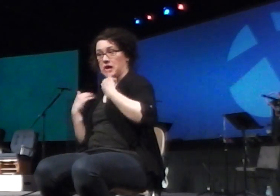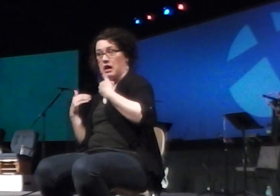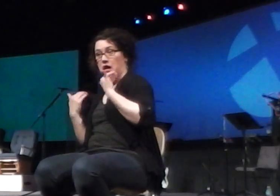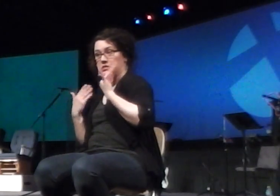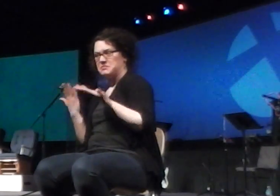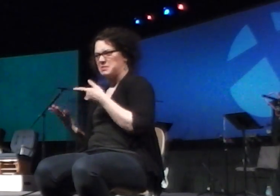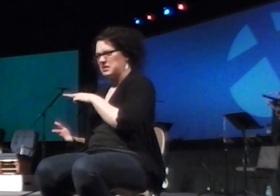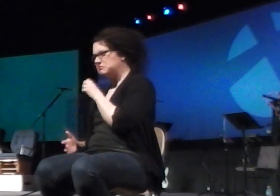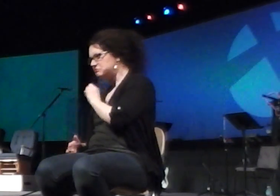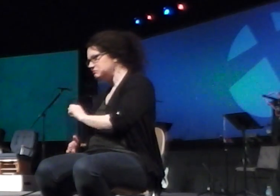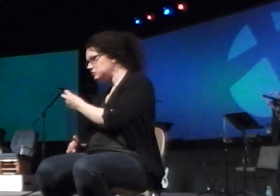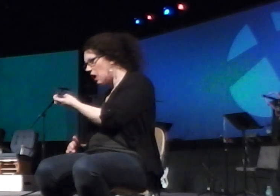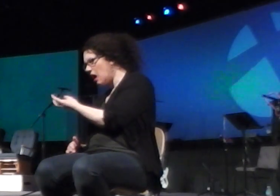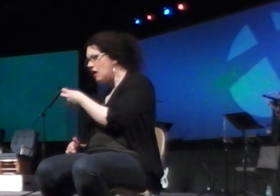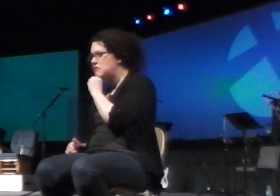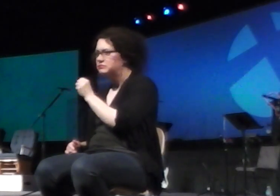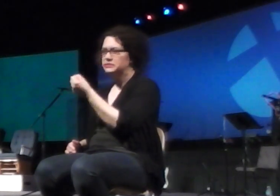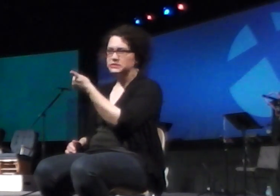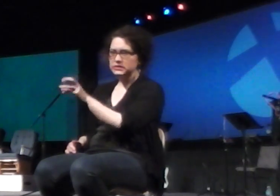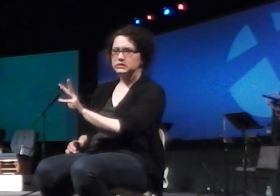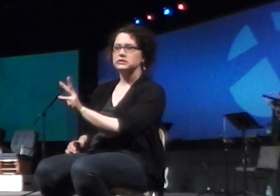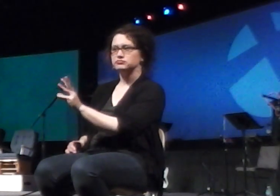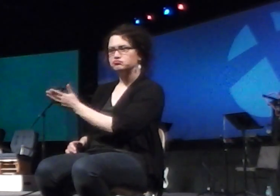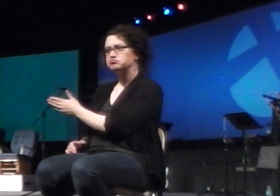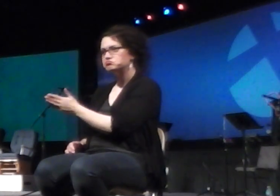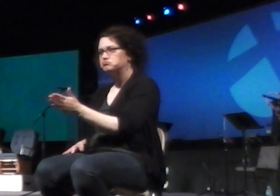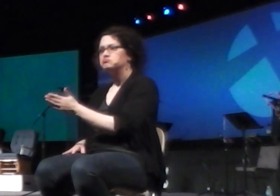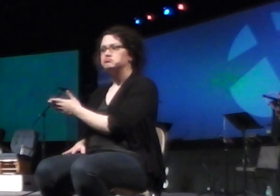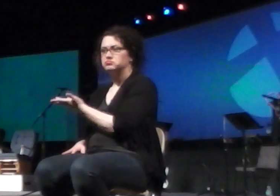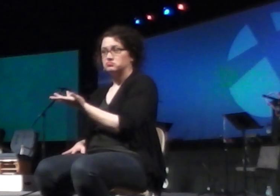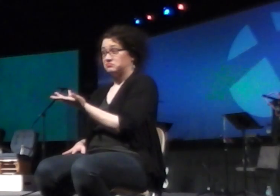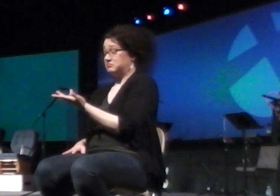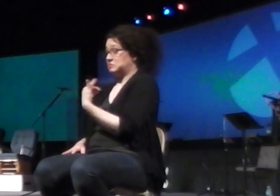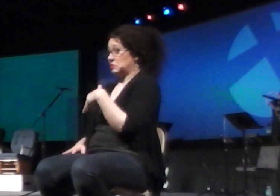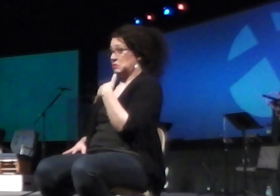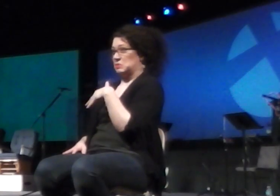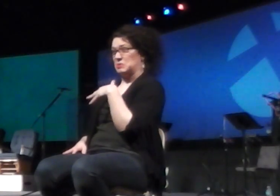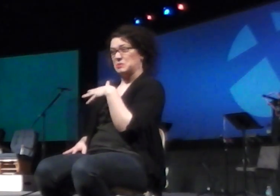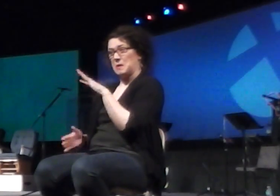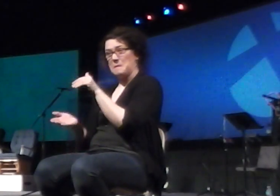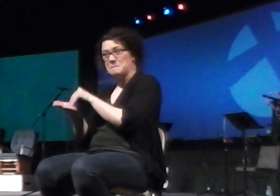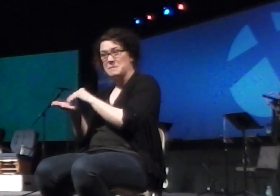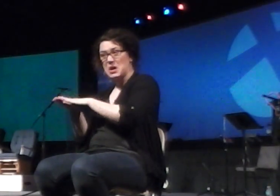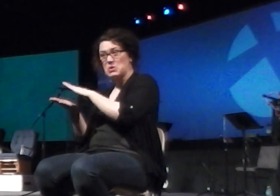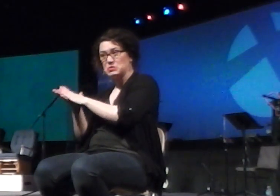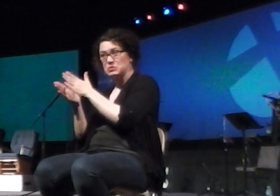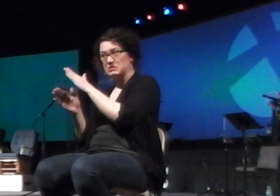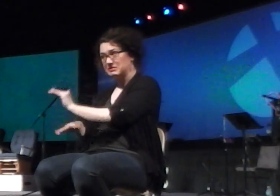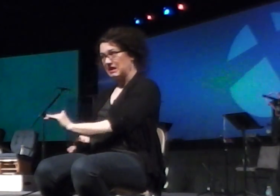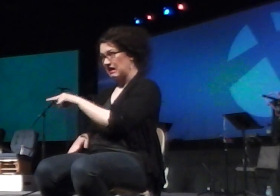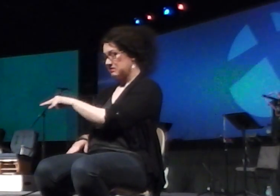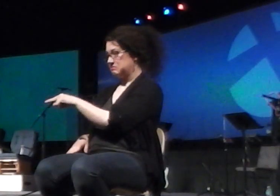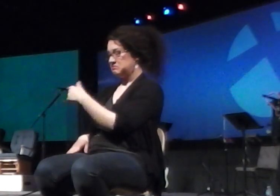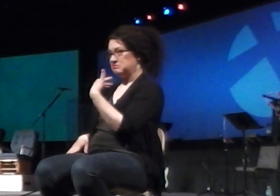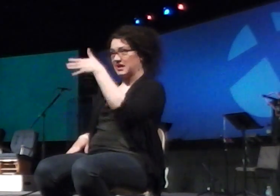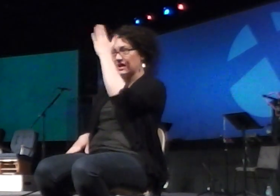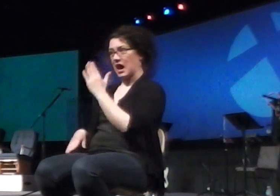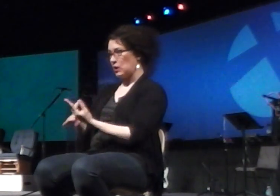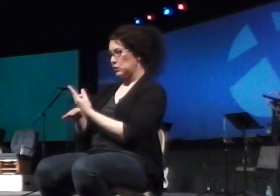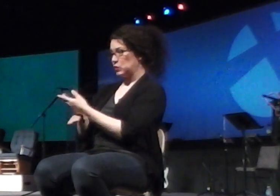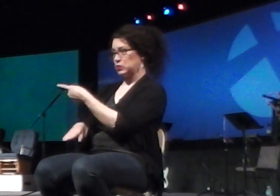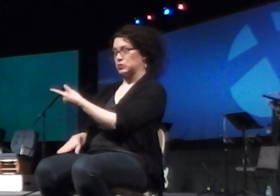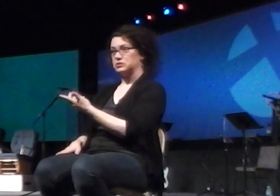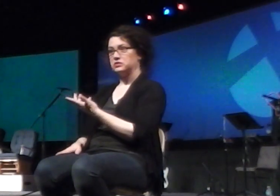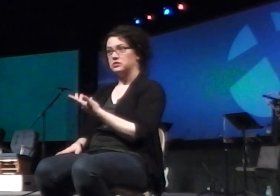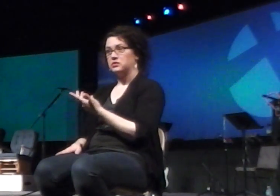somewhere between 12 and 16 years old. So again, not bad for a middle schooler to be used by God for something like that.